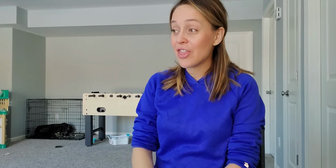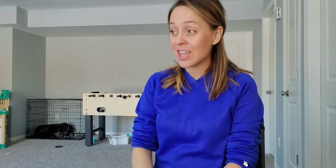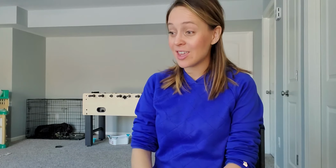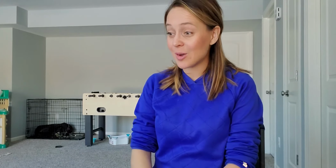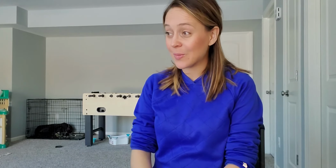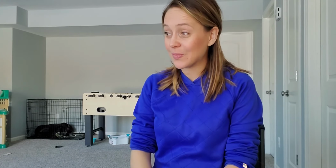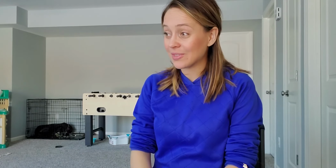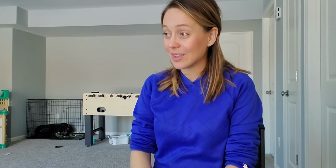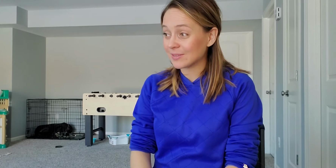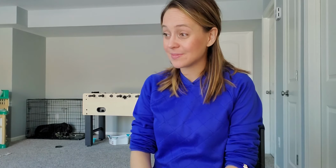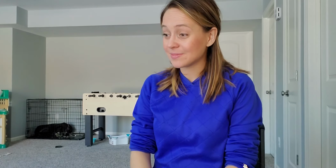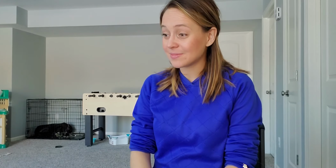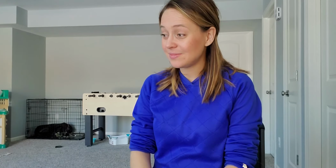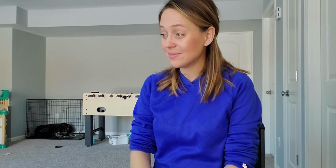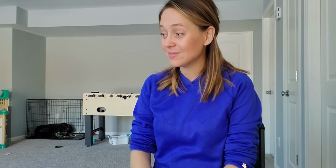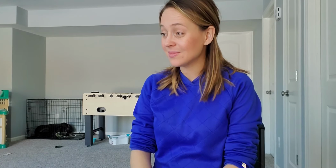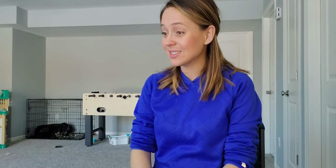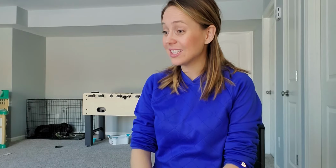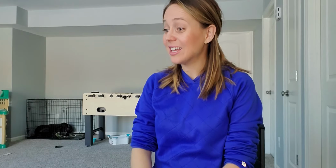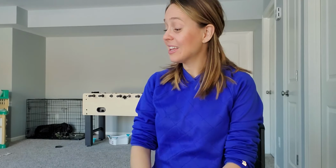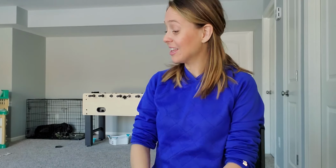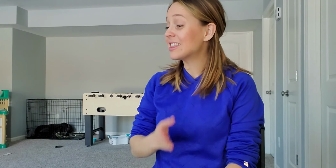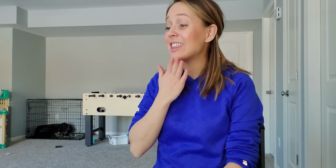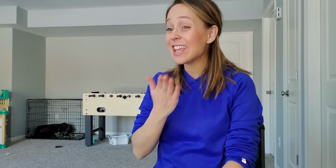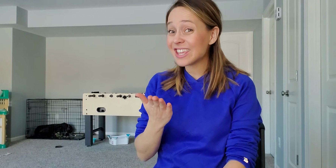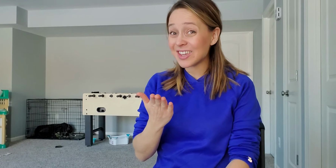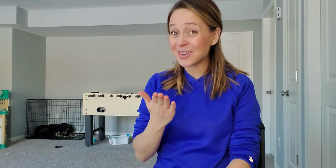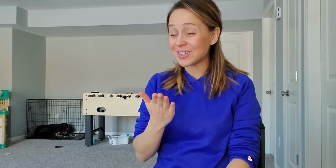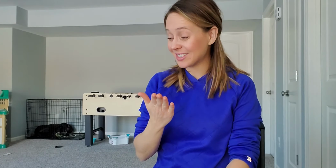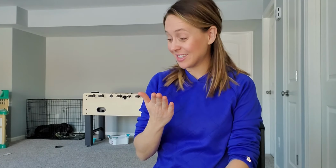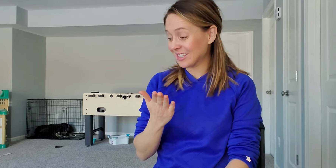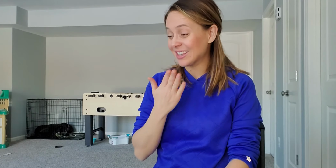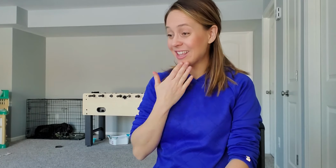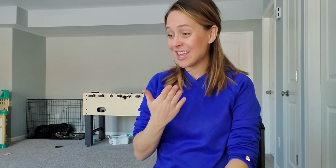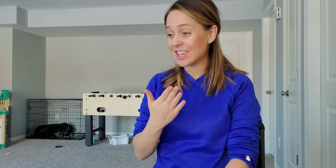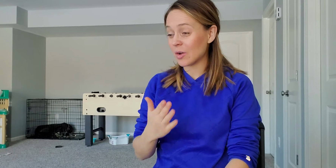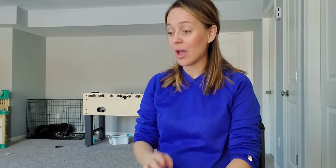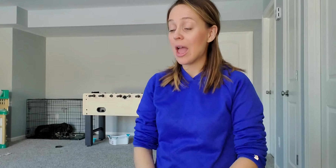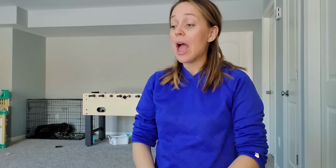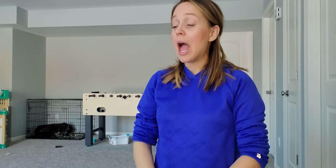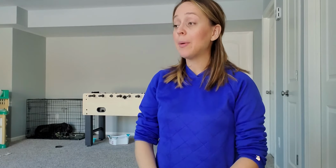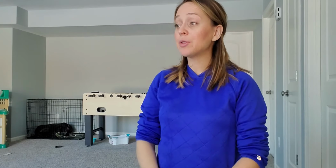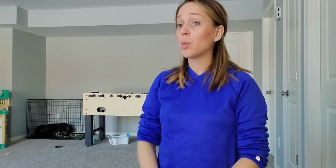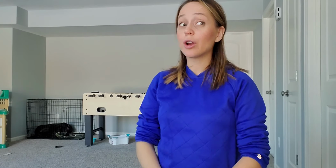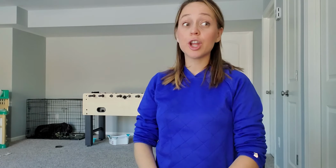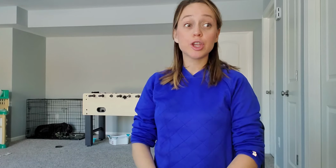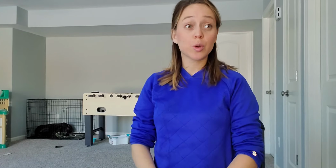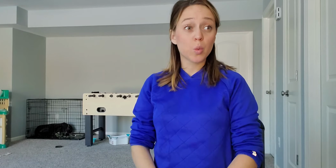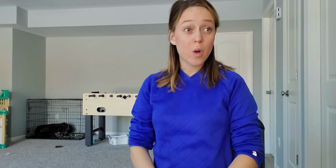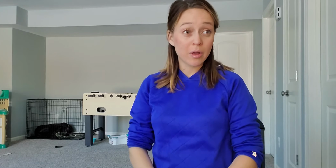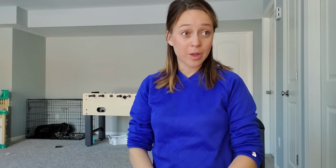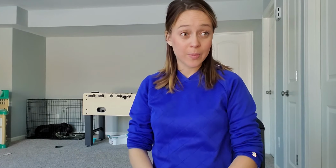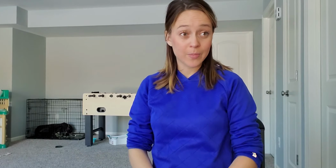thank you? Thank you. Thank you. Thank you. How about the word you're welcome?